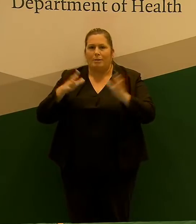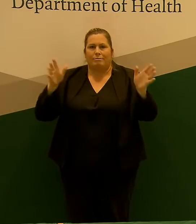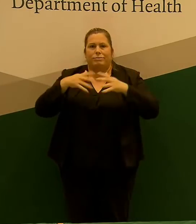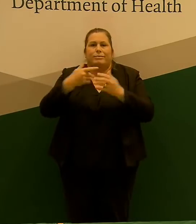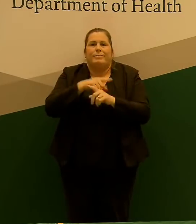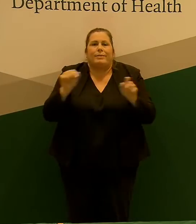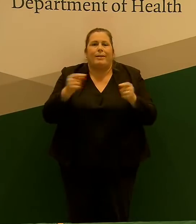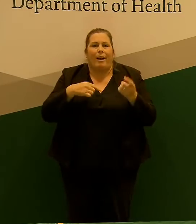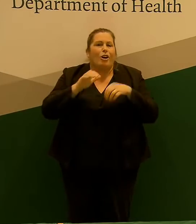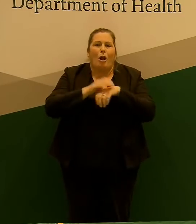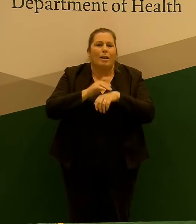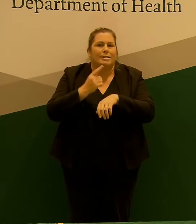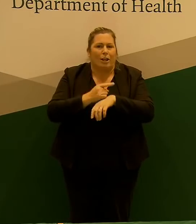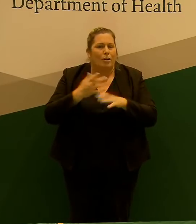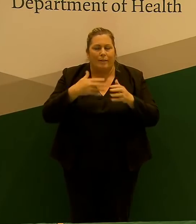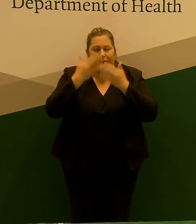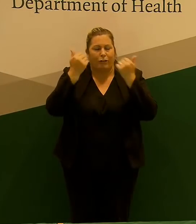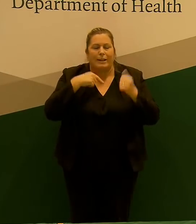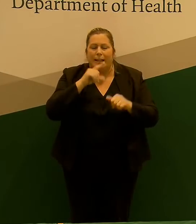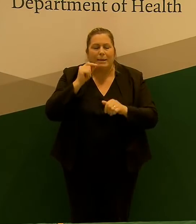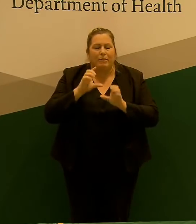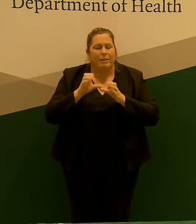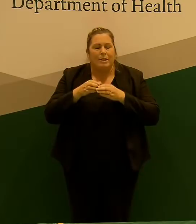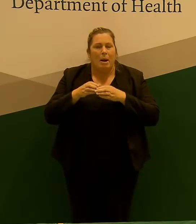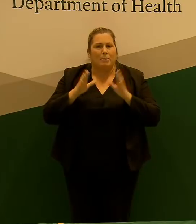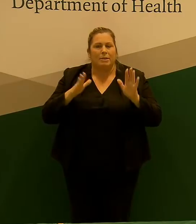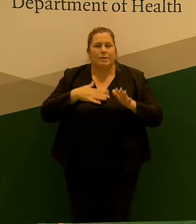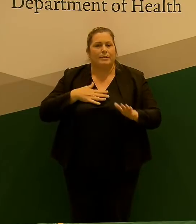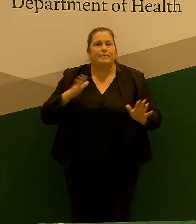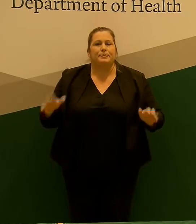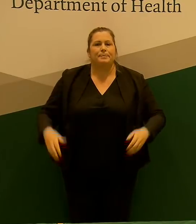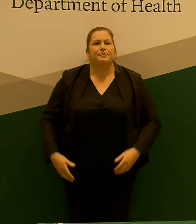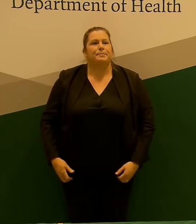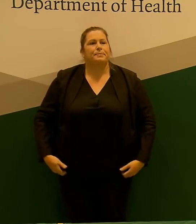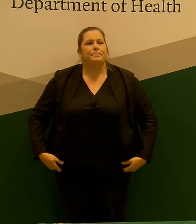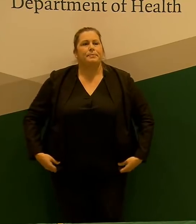who in that particular. Okay. Yeah. Right, thank you.